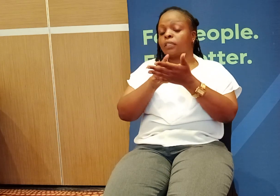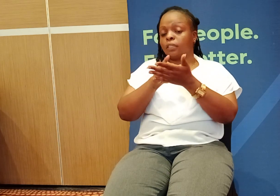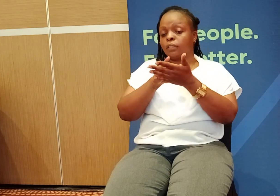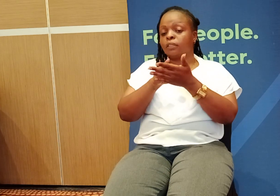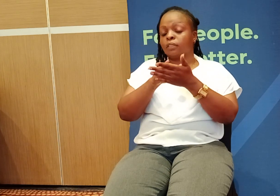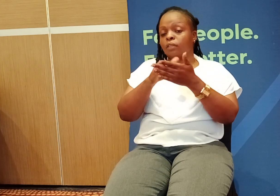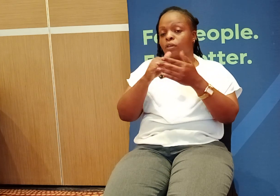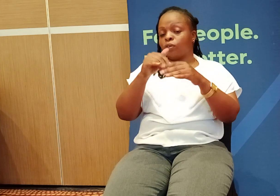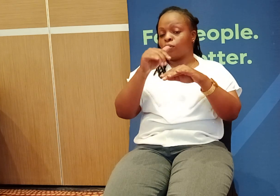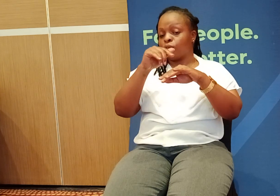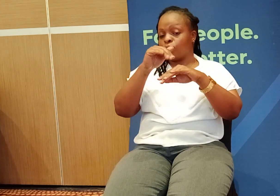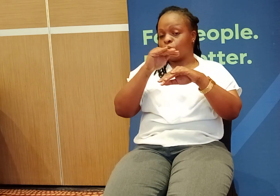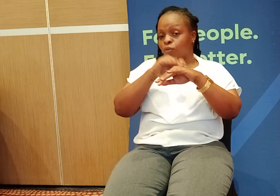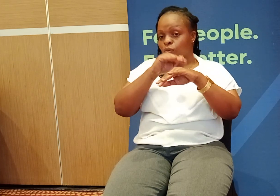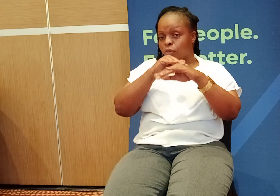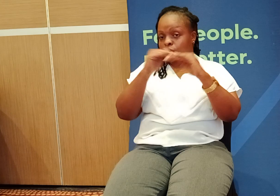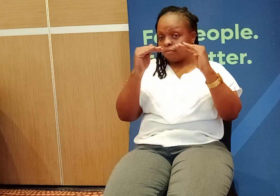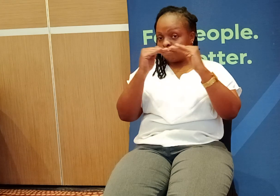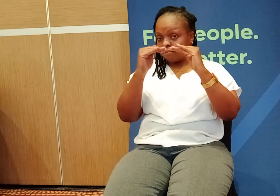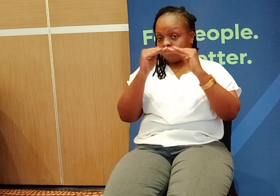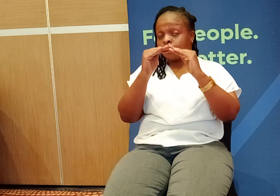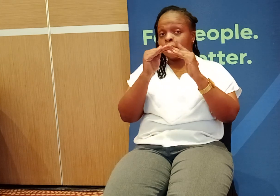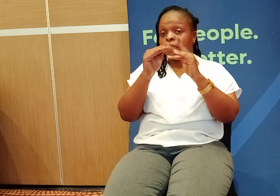on that. At IFRS coverage